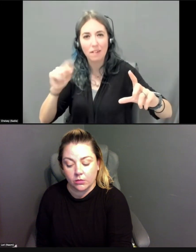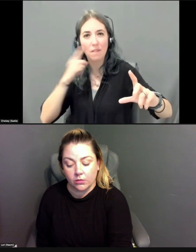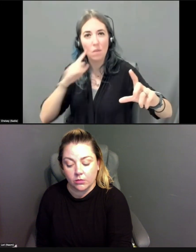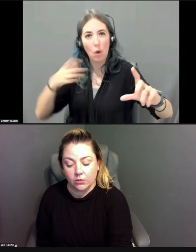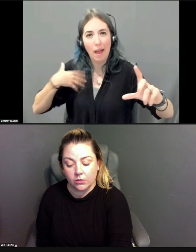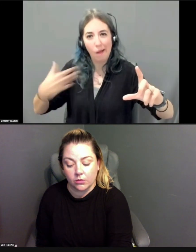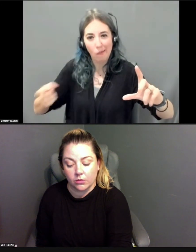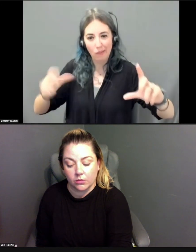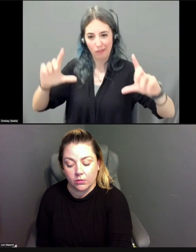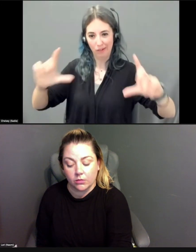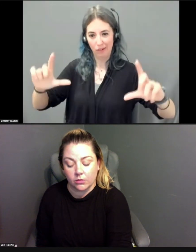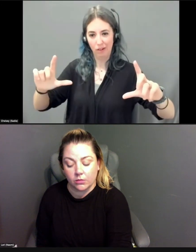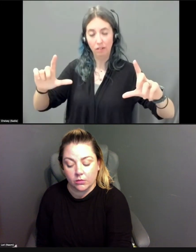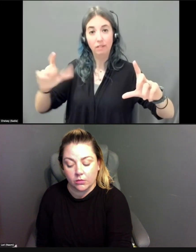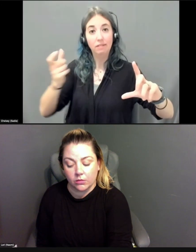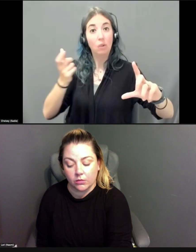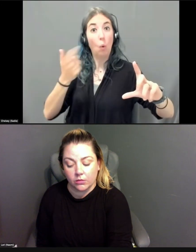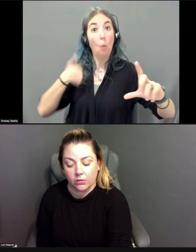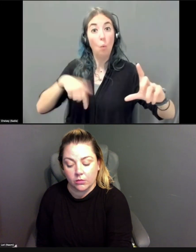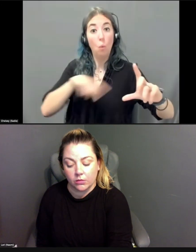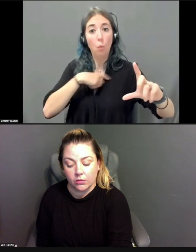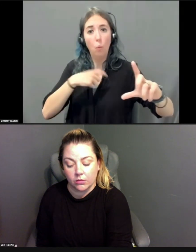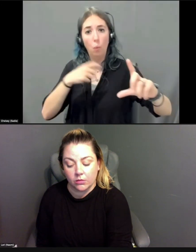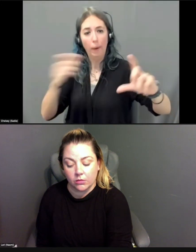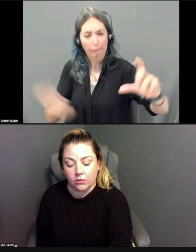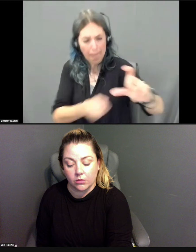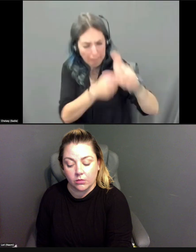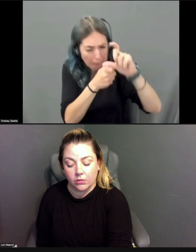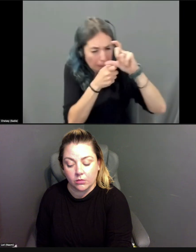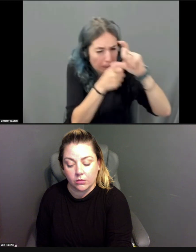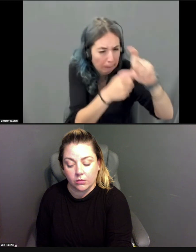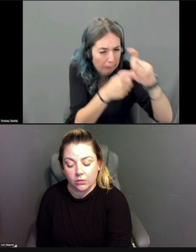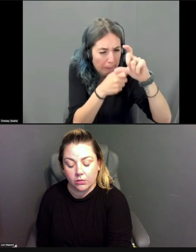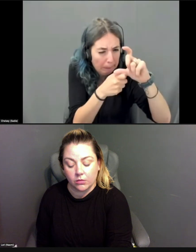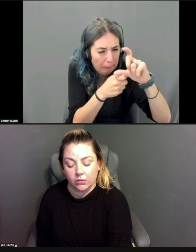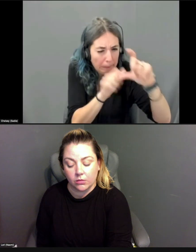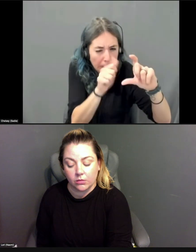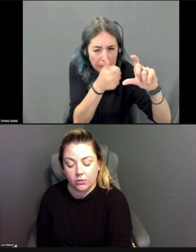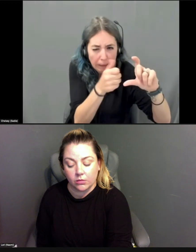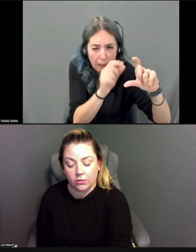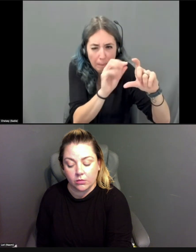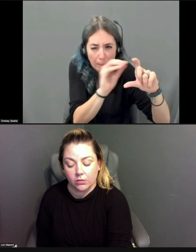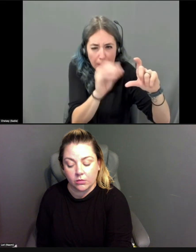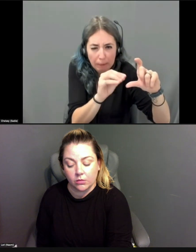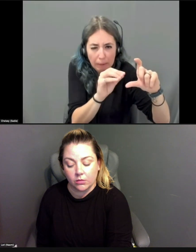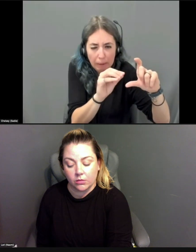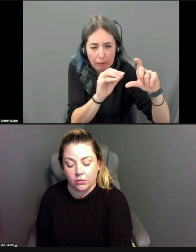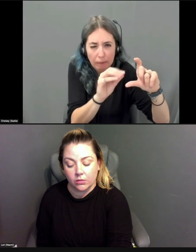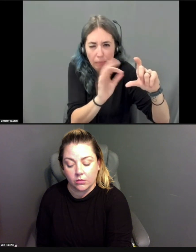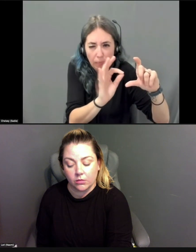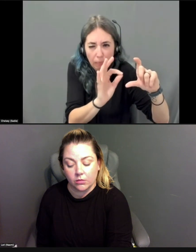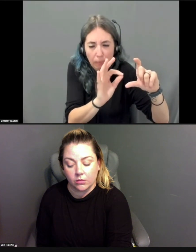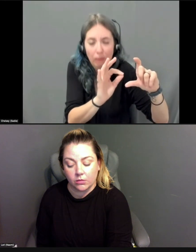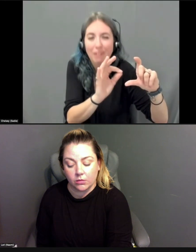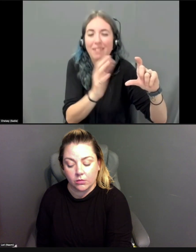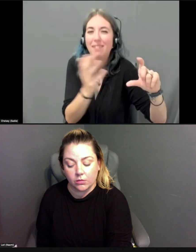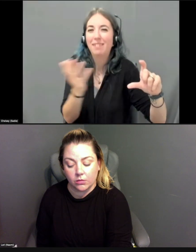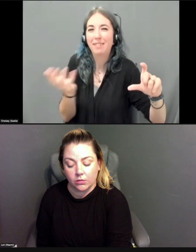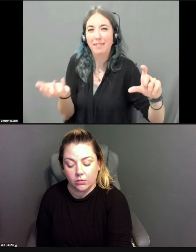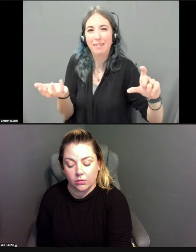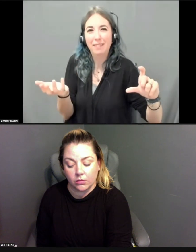how we not only train people out in the world, but just how we